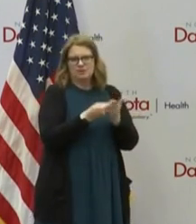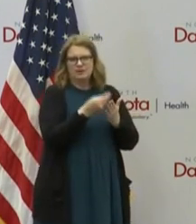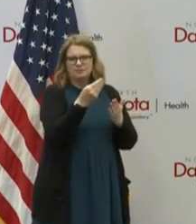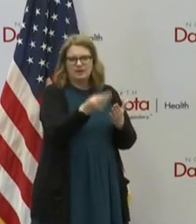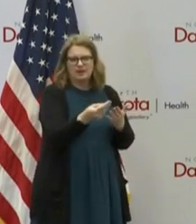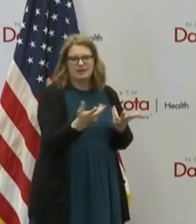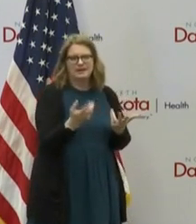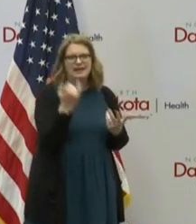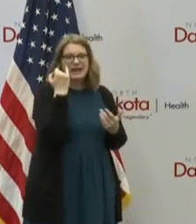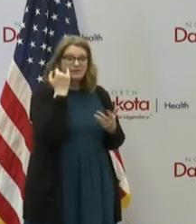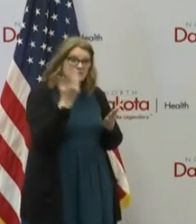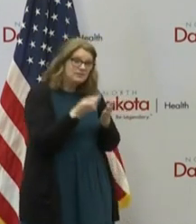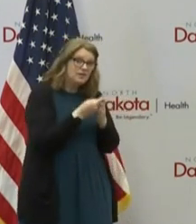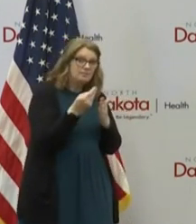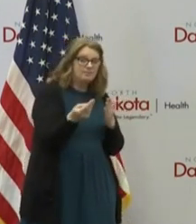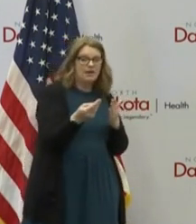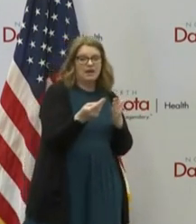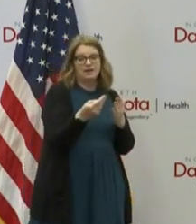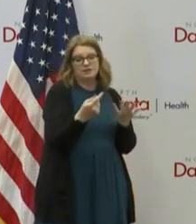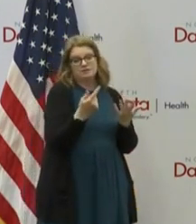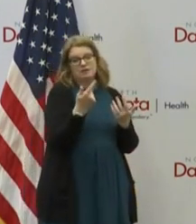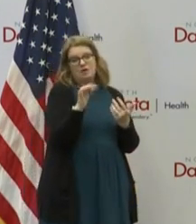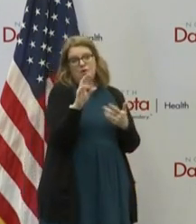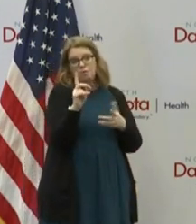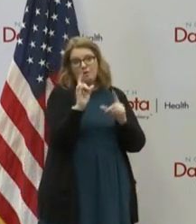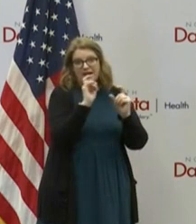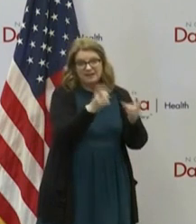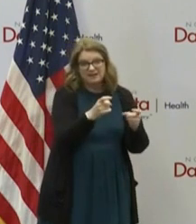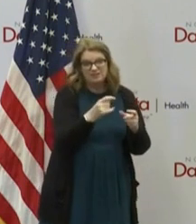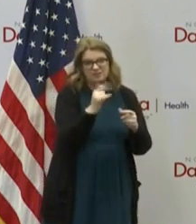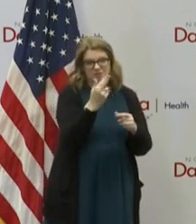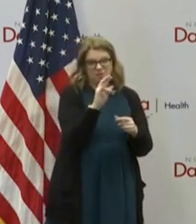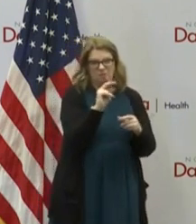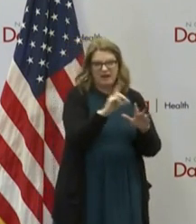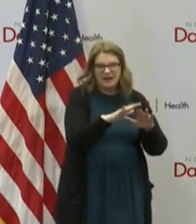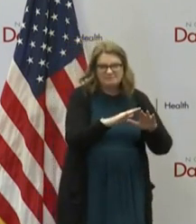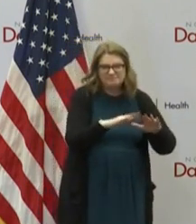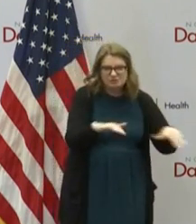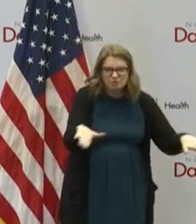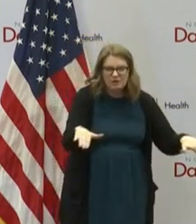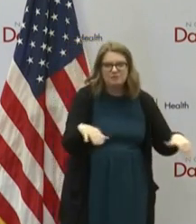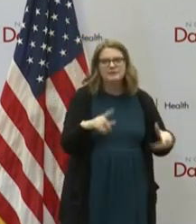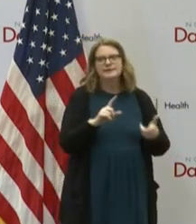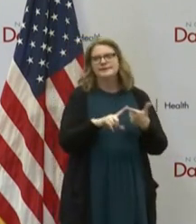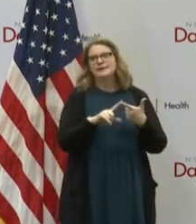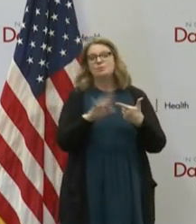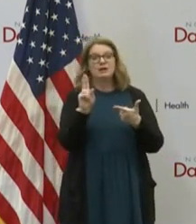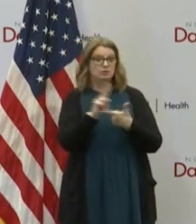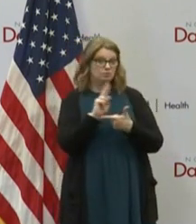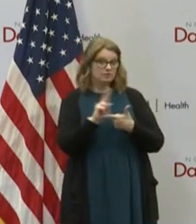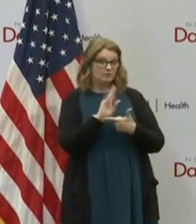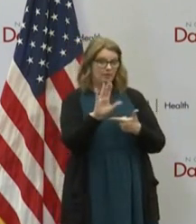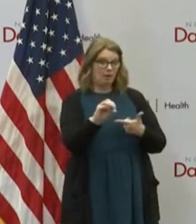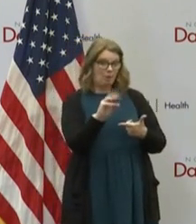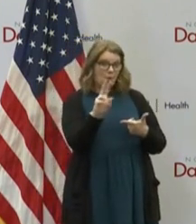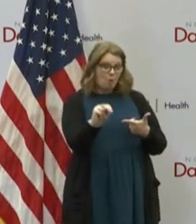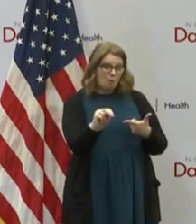that's for buying a grad gift for their grandkids that may be graduating, or they want to use it for their own